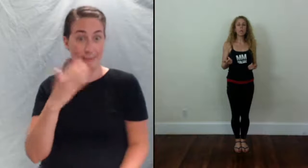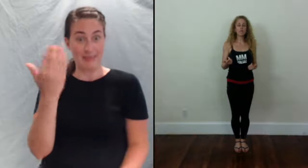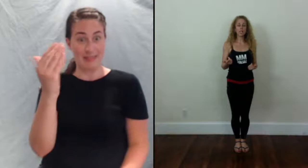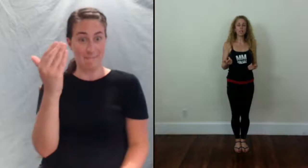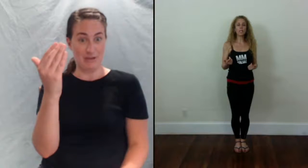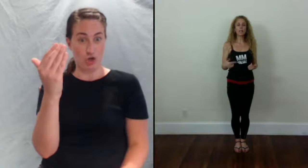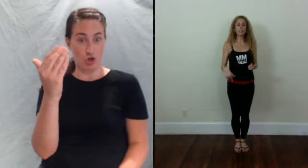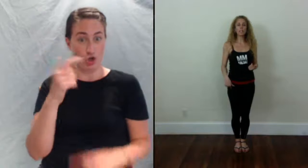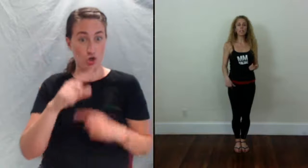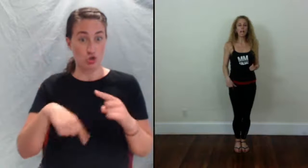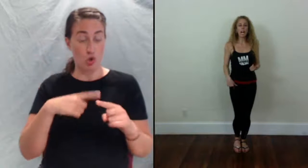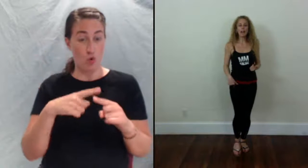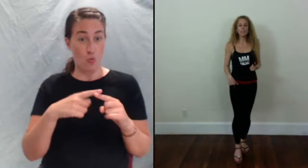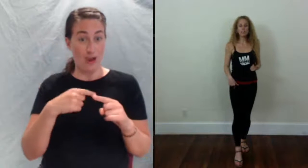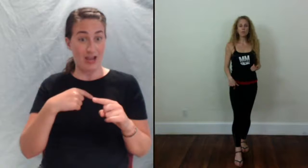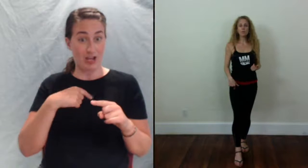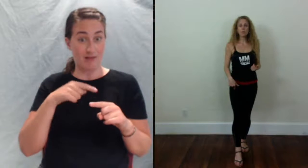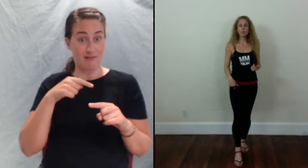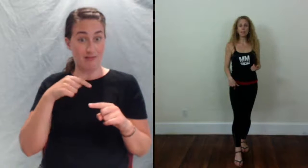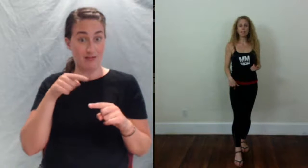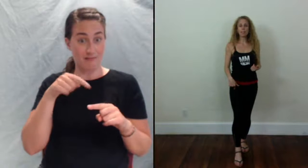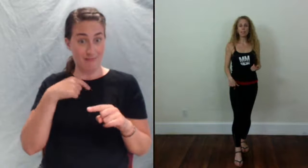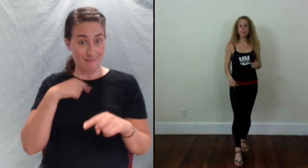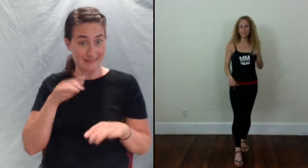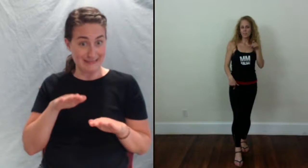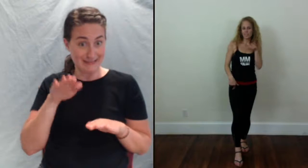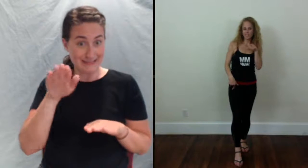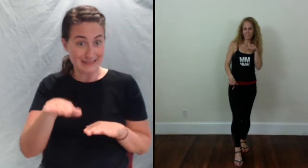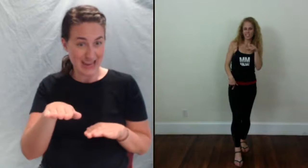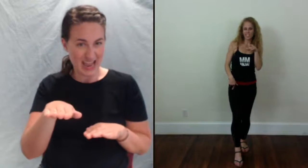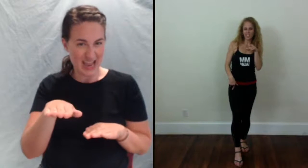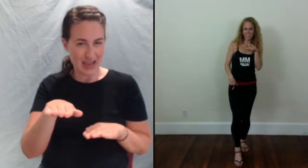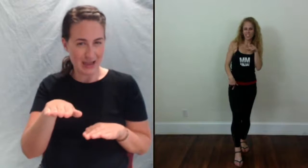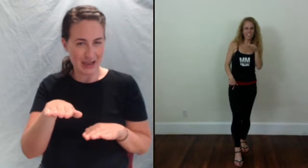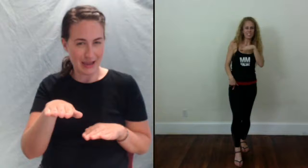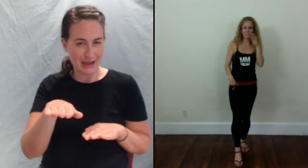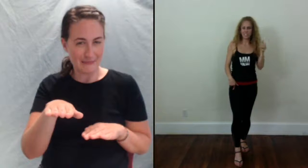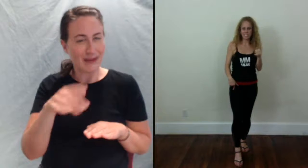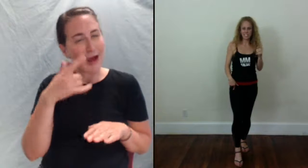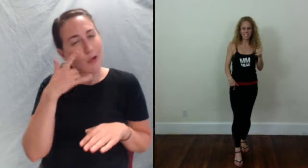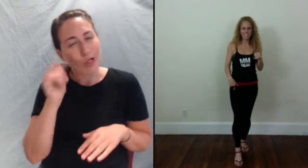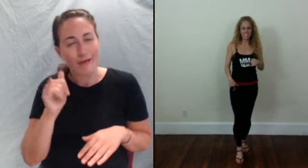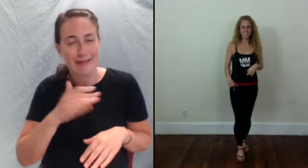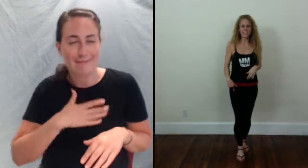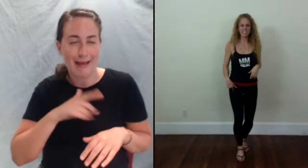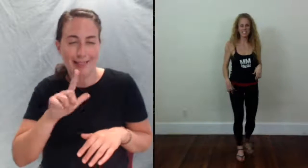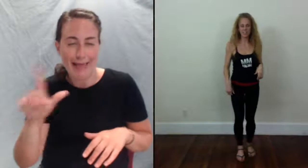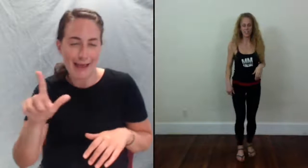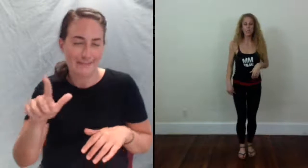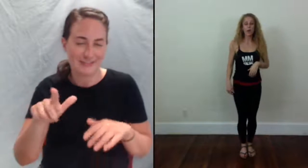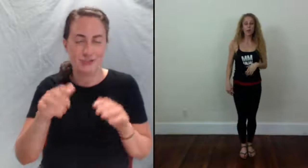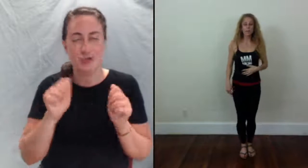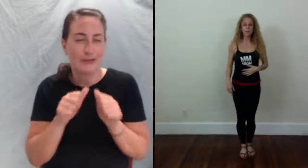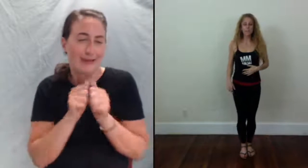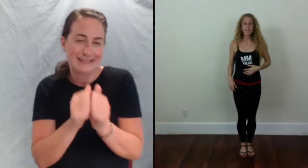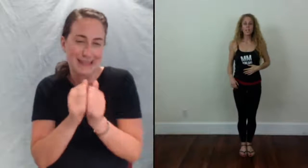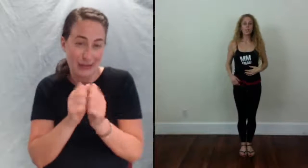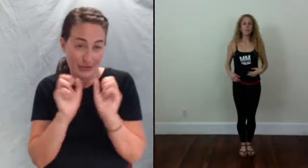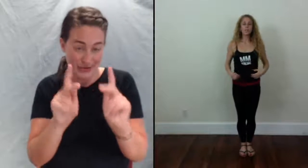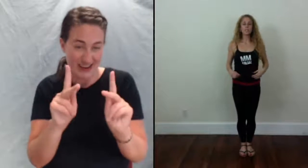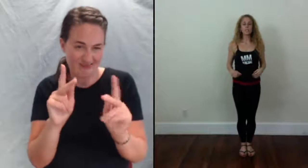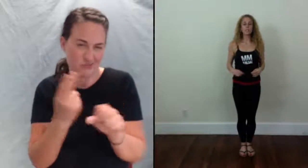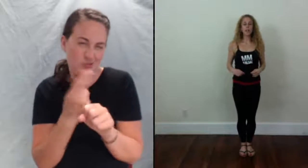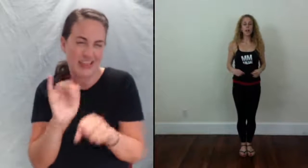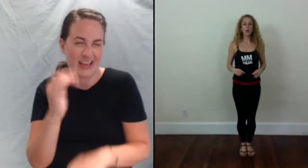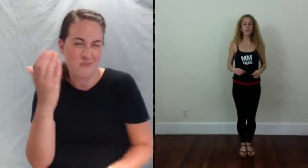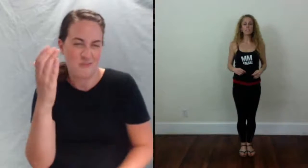stepping forward on your left leg, I'm going to step forward on my right leg, but it's going to look like it's your left leg, so we can stay on the same side together. Okay? Here